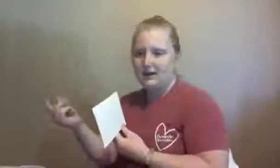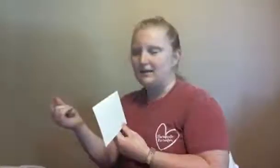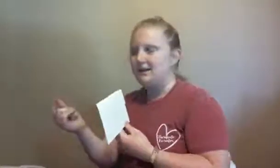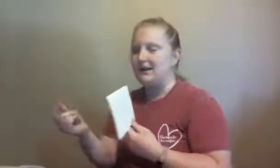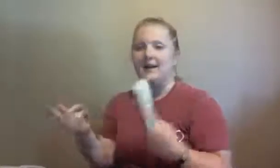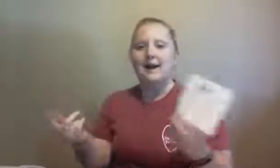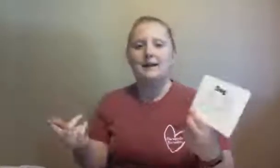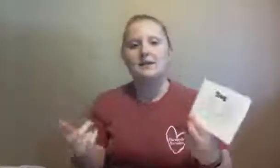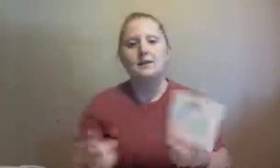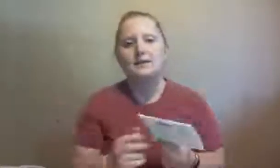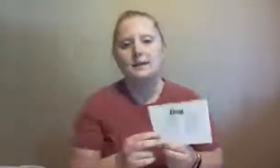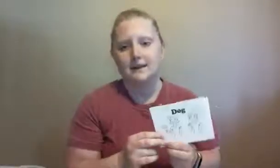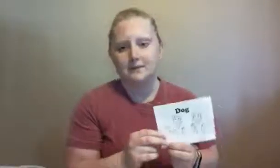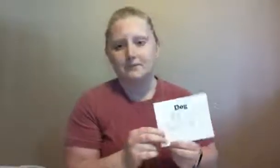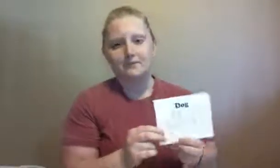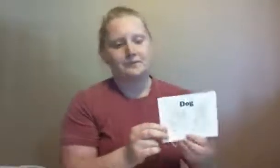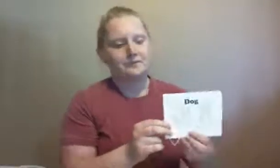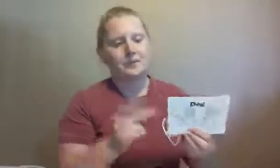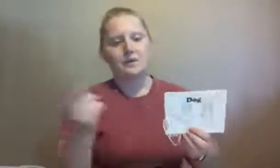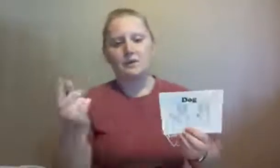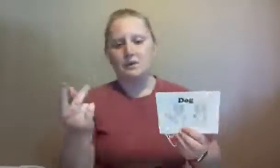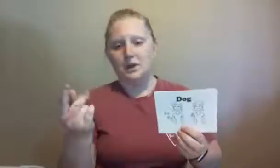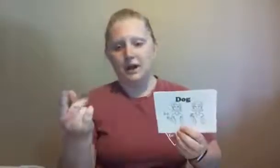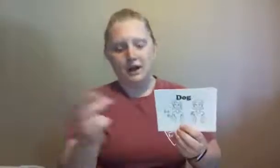it's a lot easier to see. So dog.